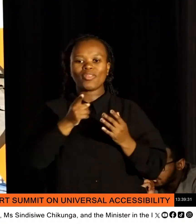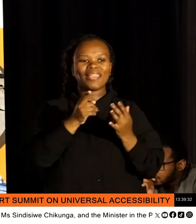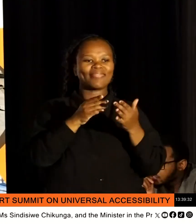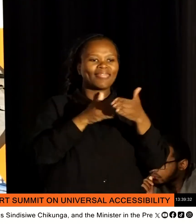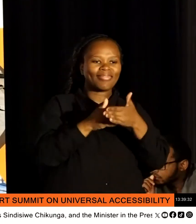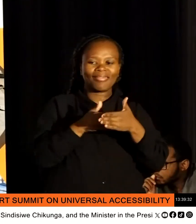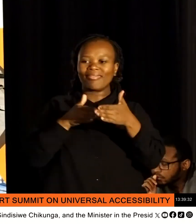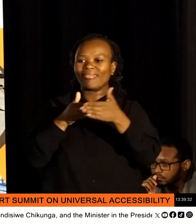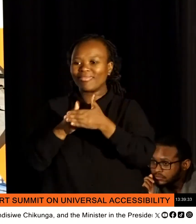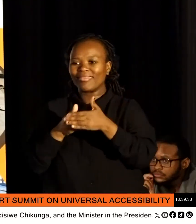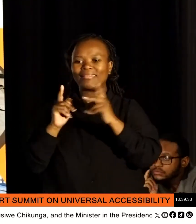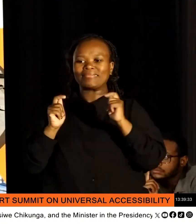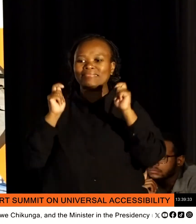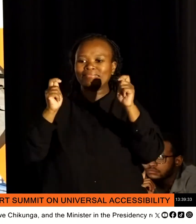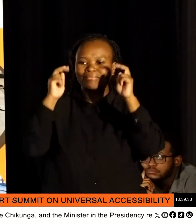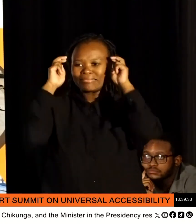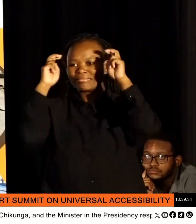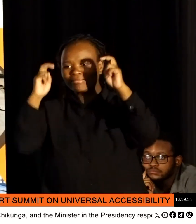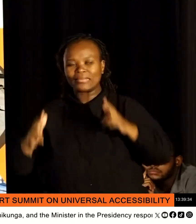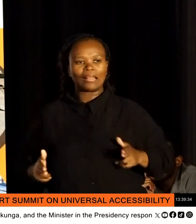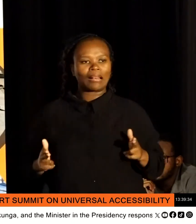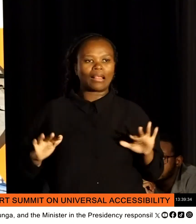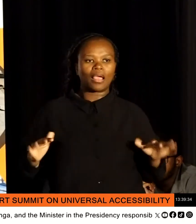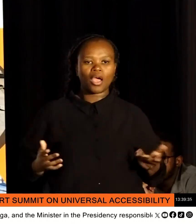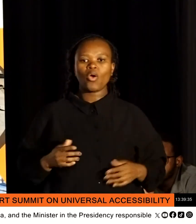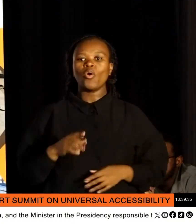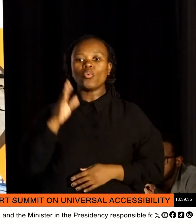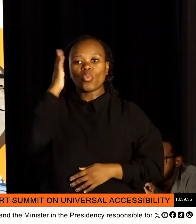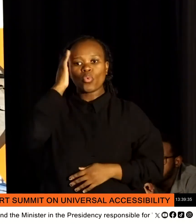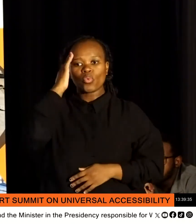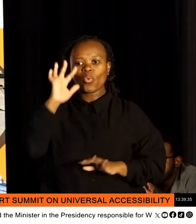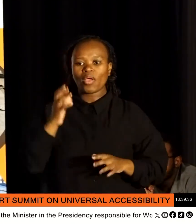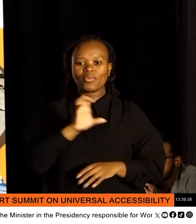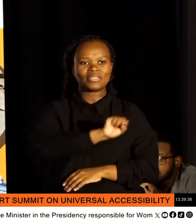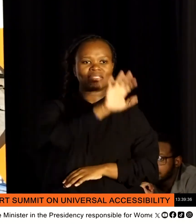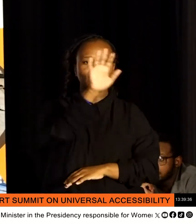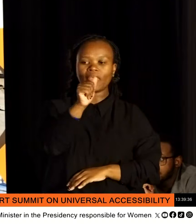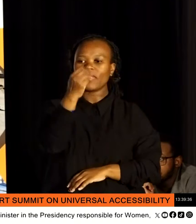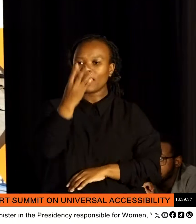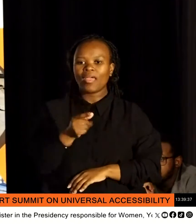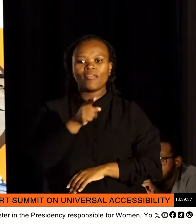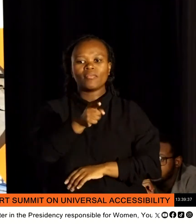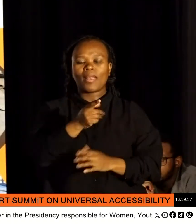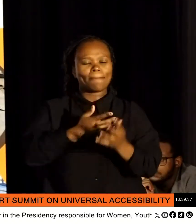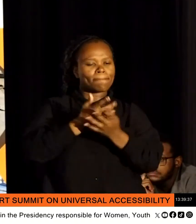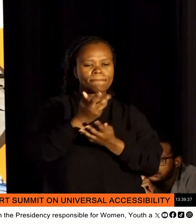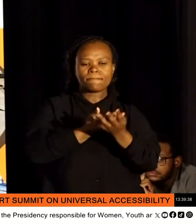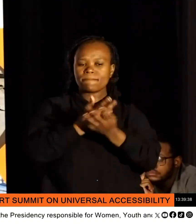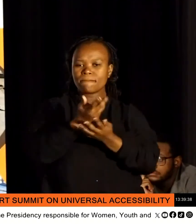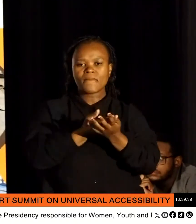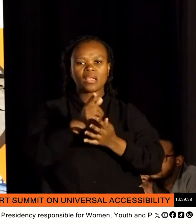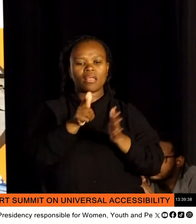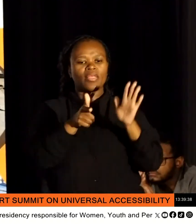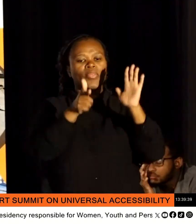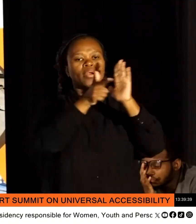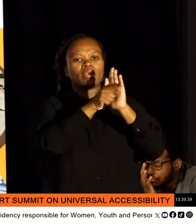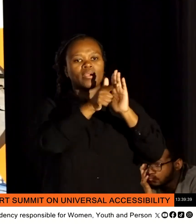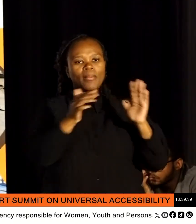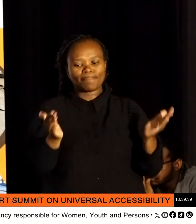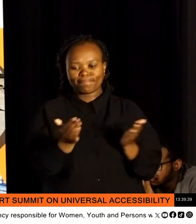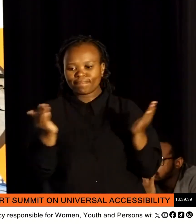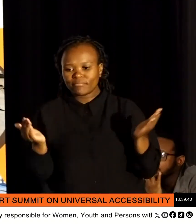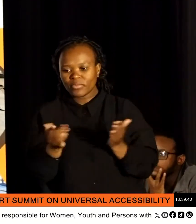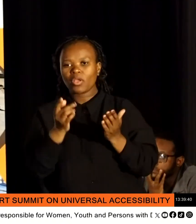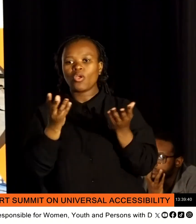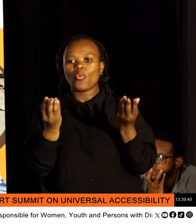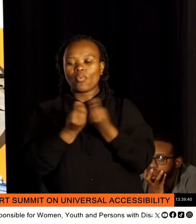issues. We are all aware that South Africa boasts a robust legal framework aimed at promoting accessibility and